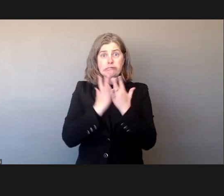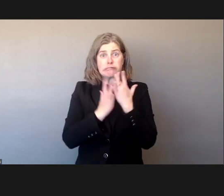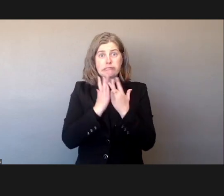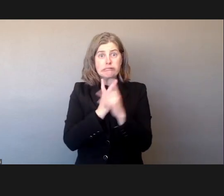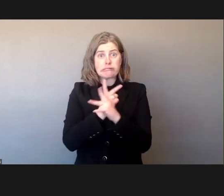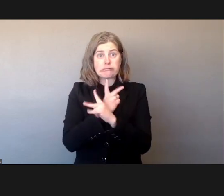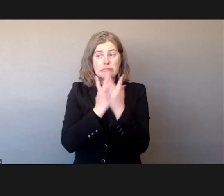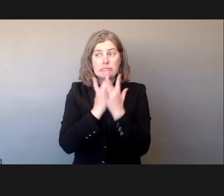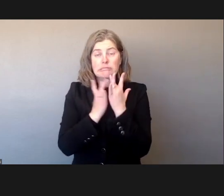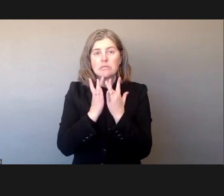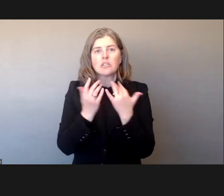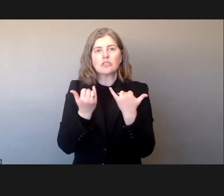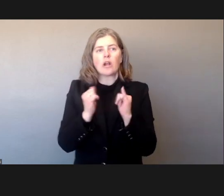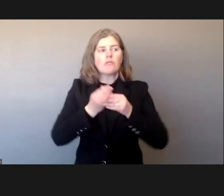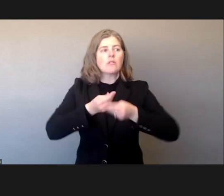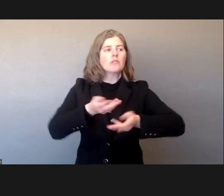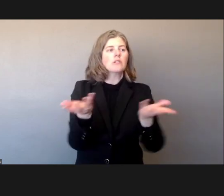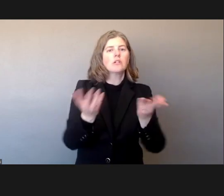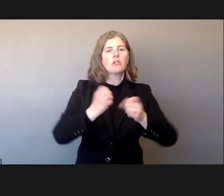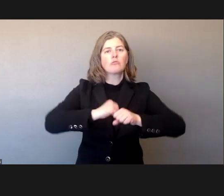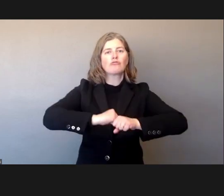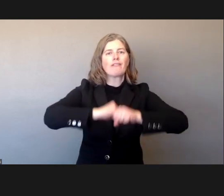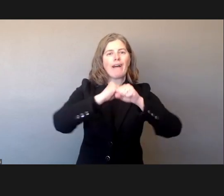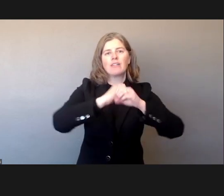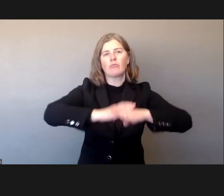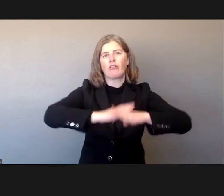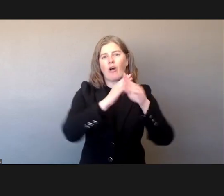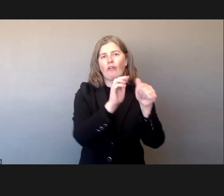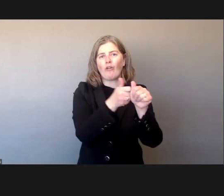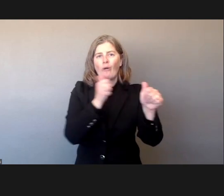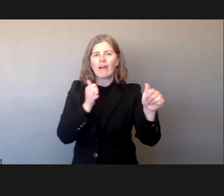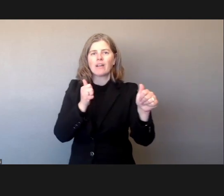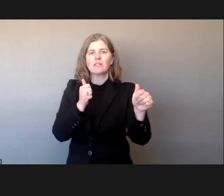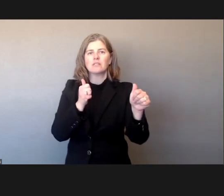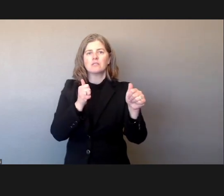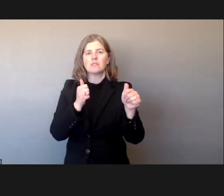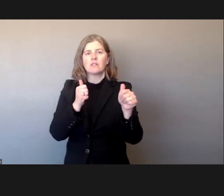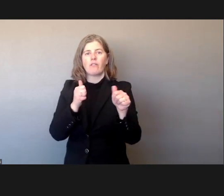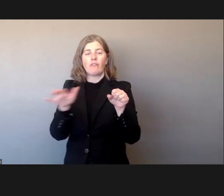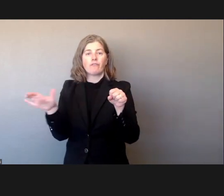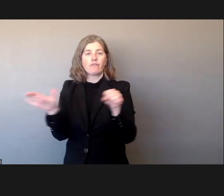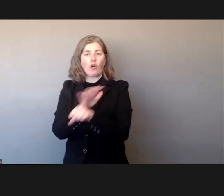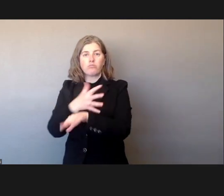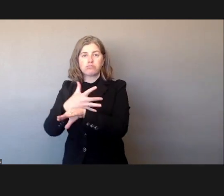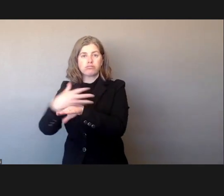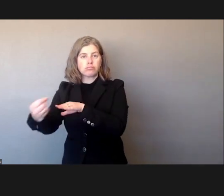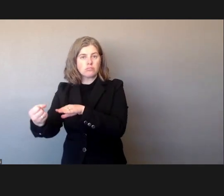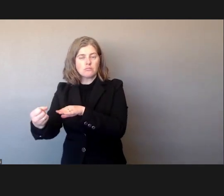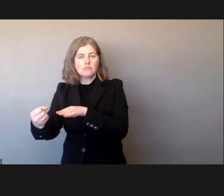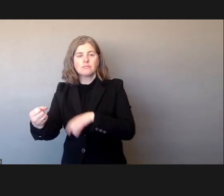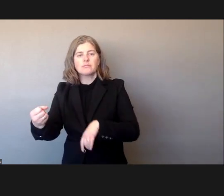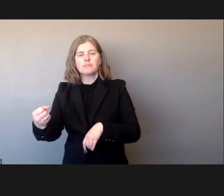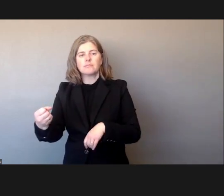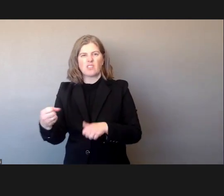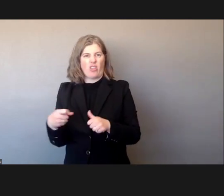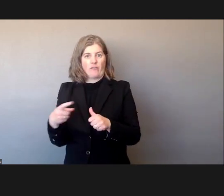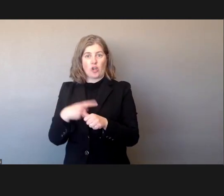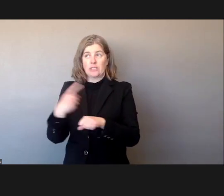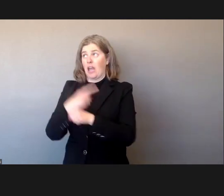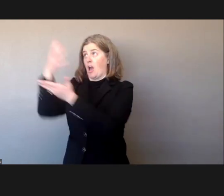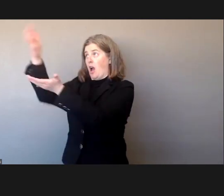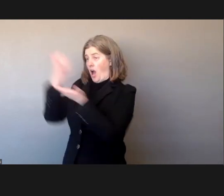short to try to prevent just having supplies just immediately disappear the first day we received